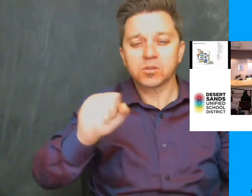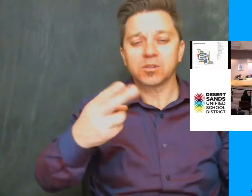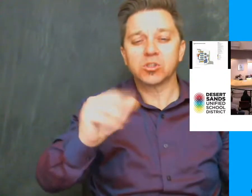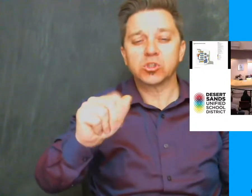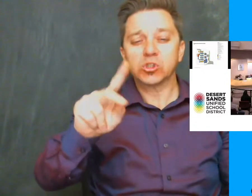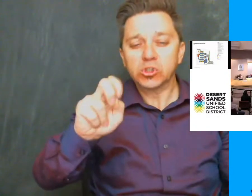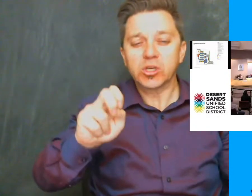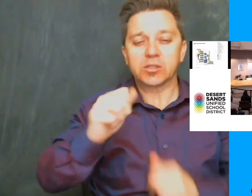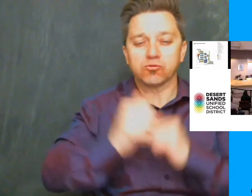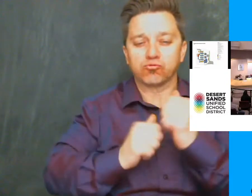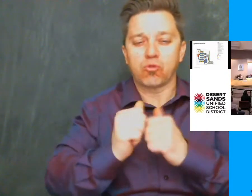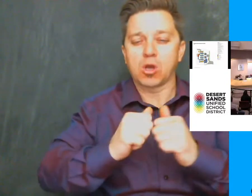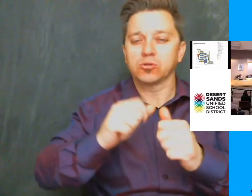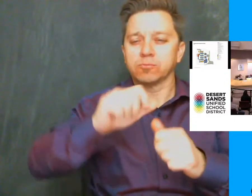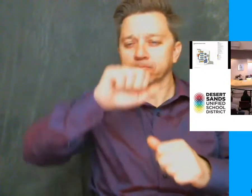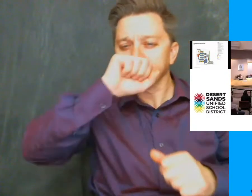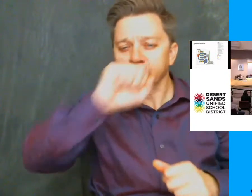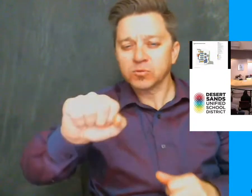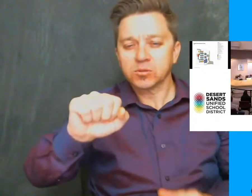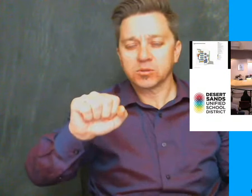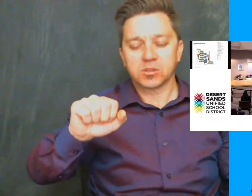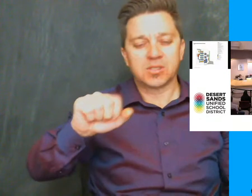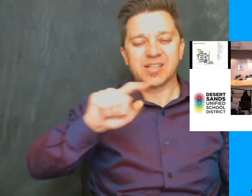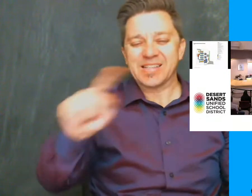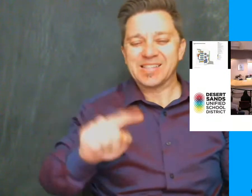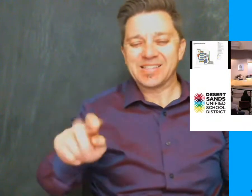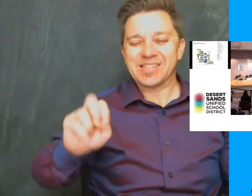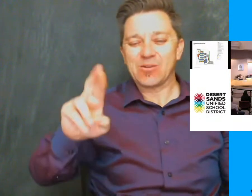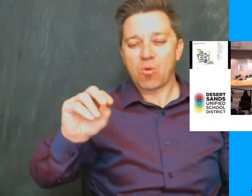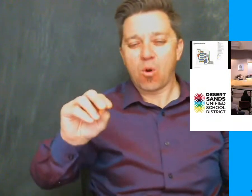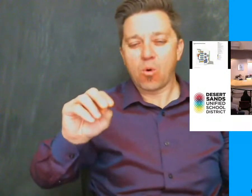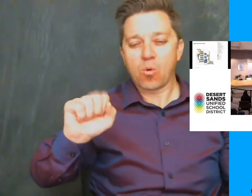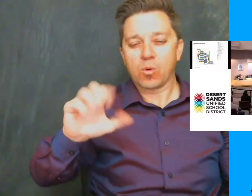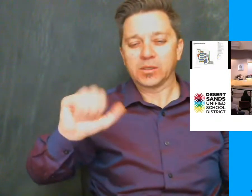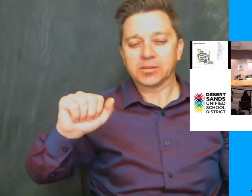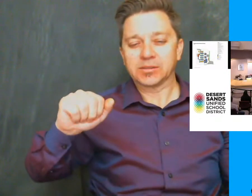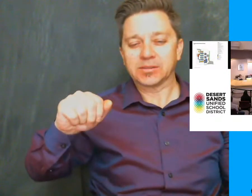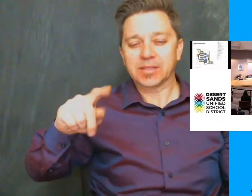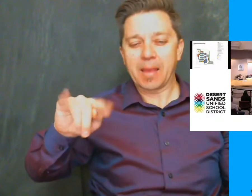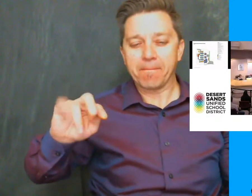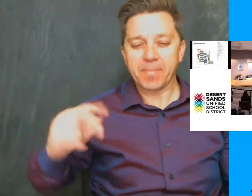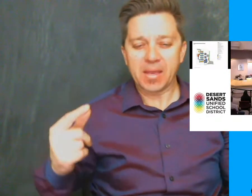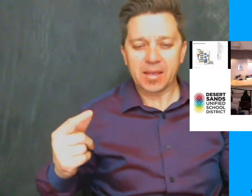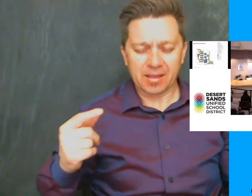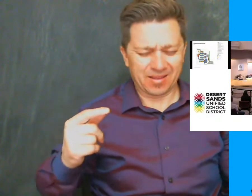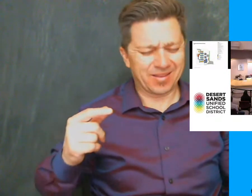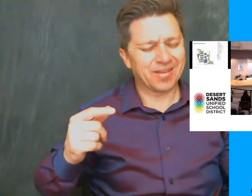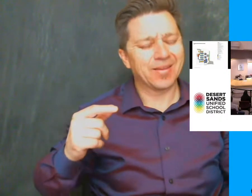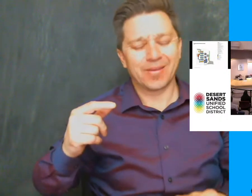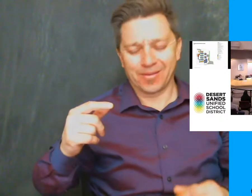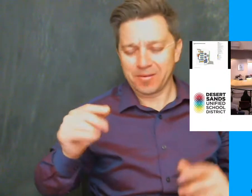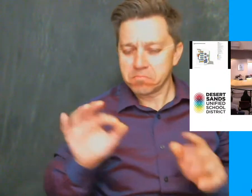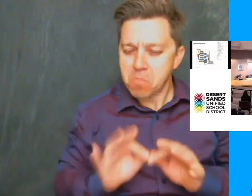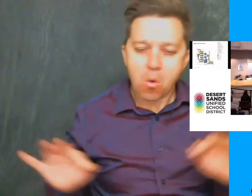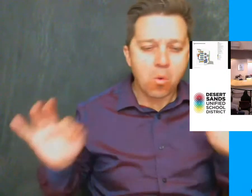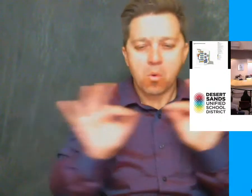I love xeriscaping. I think that that's extremely important. And even maybe even looking